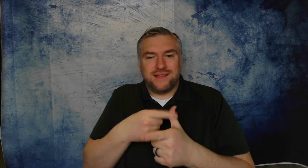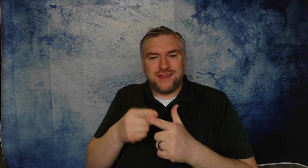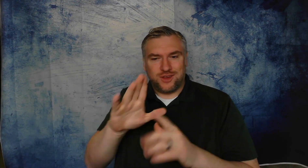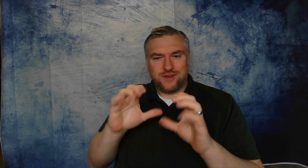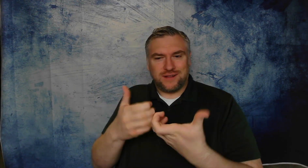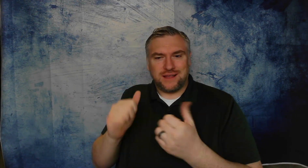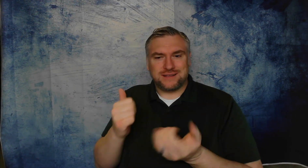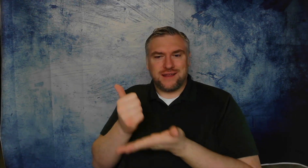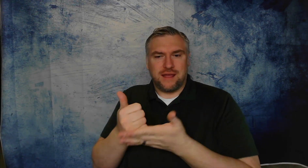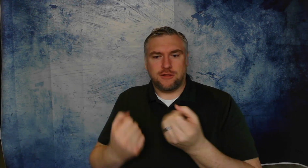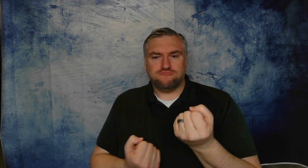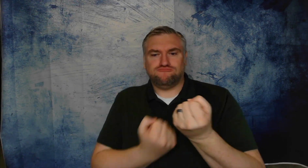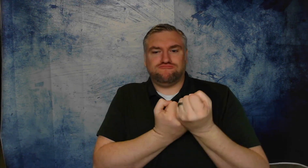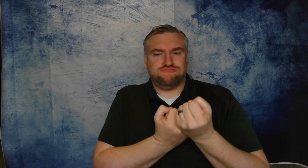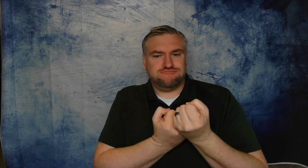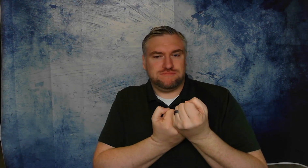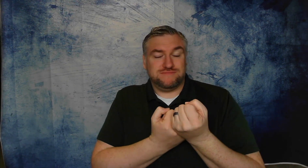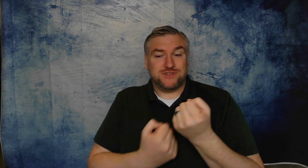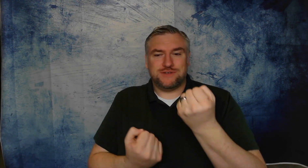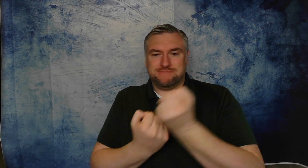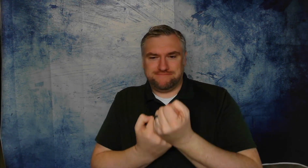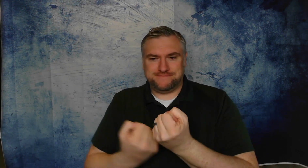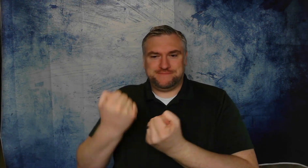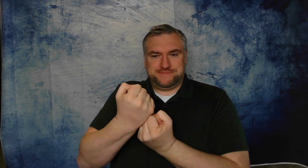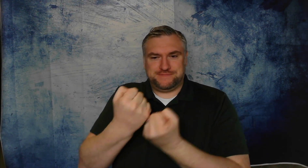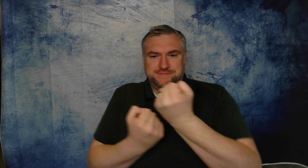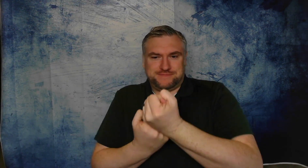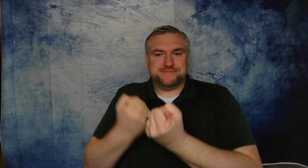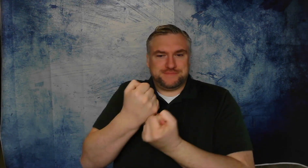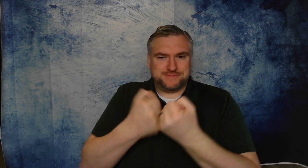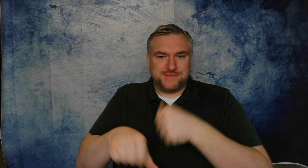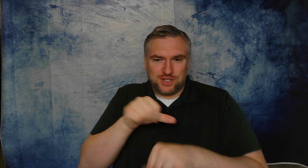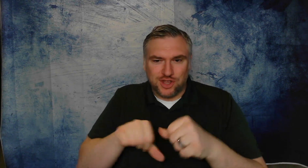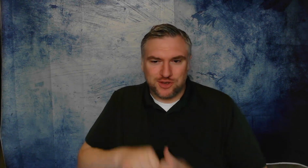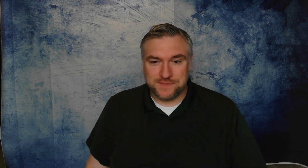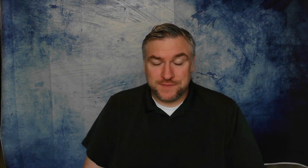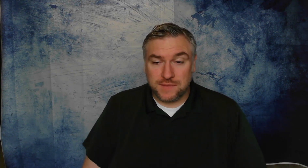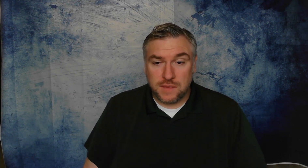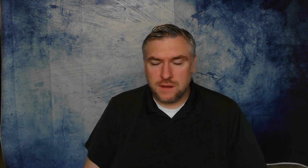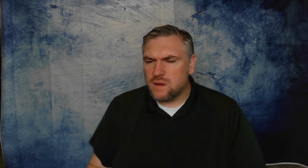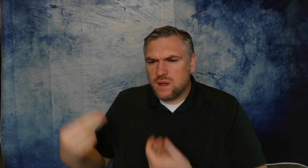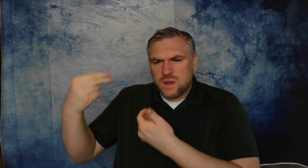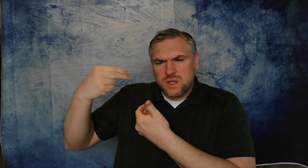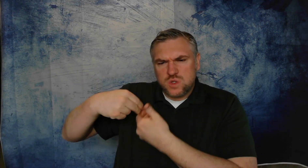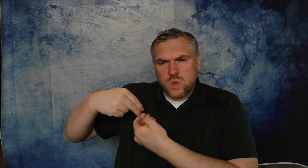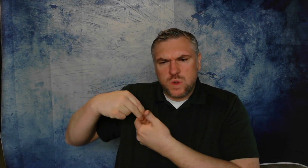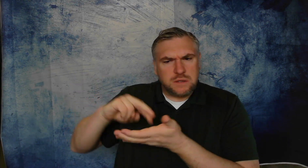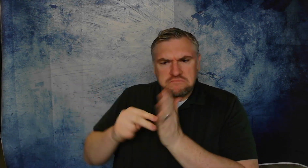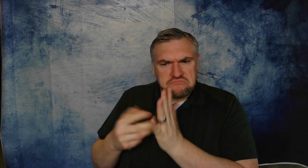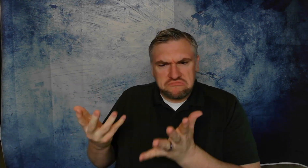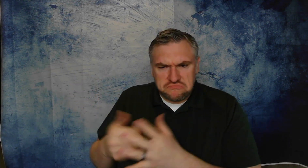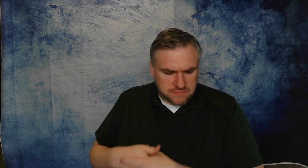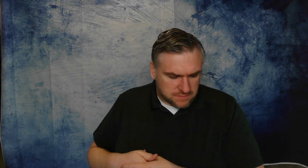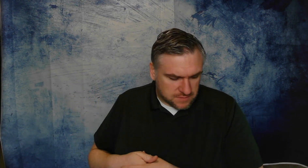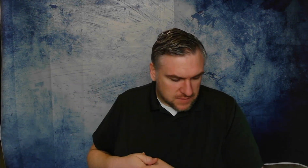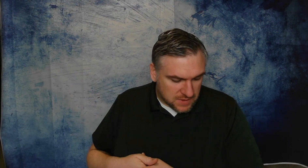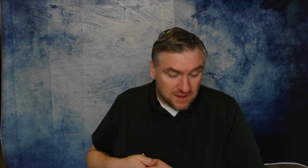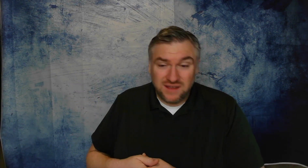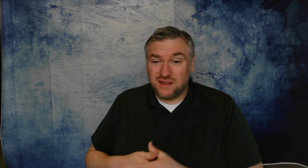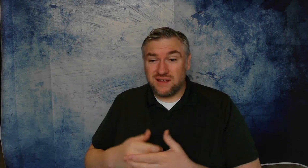doing? And then your class can help support that. So it becomes this mutually supportive relationship. So joining, what does that